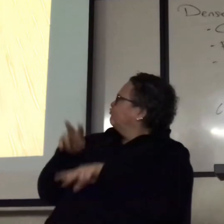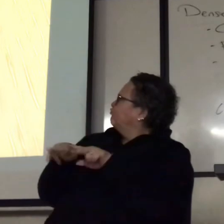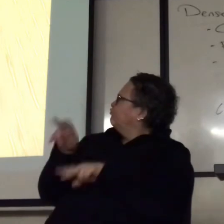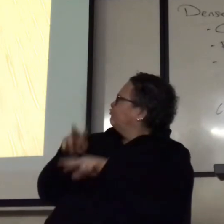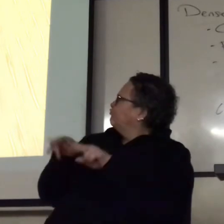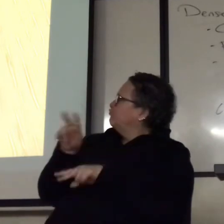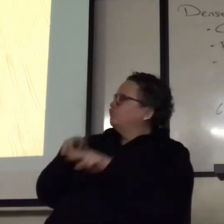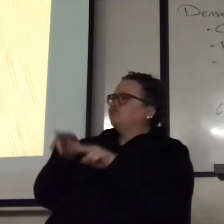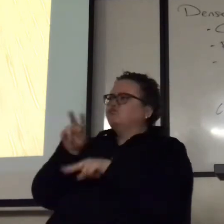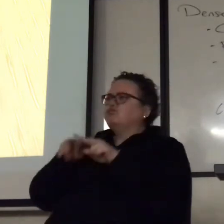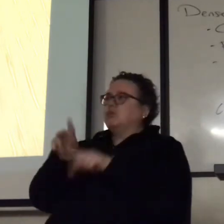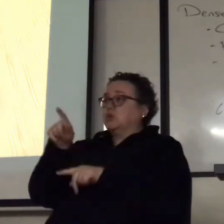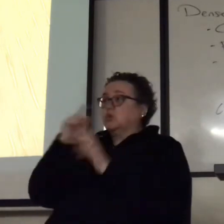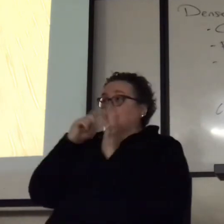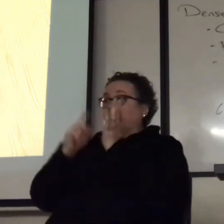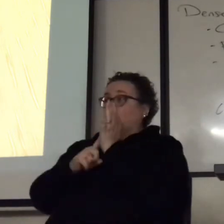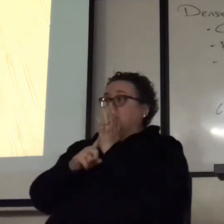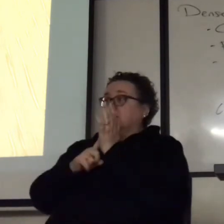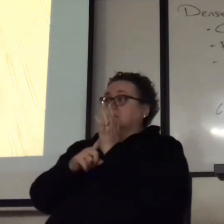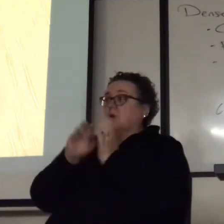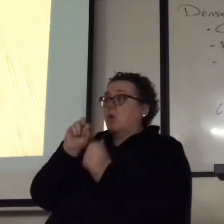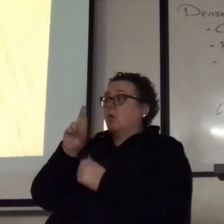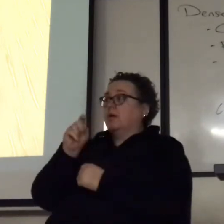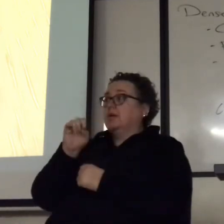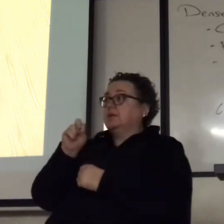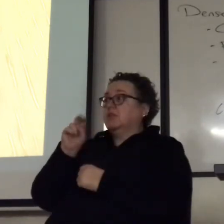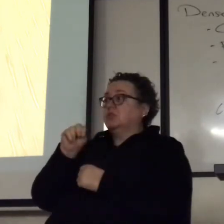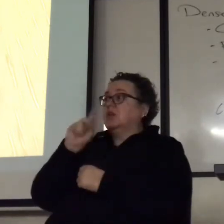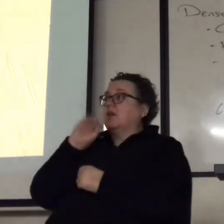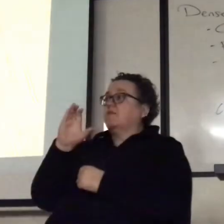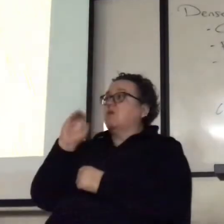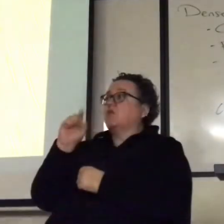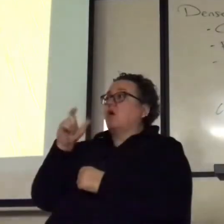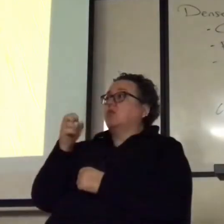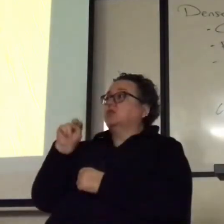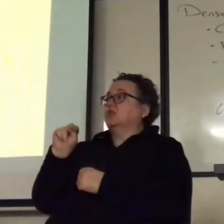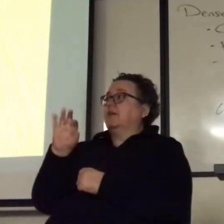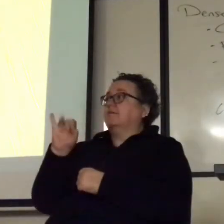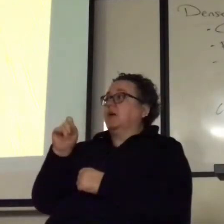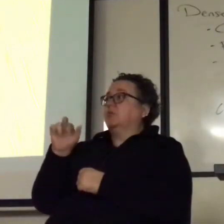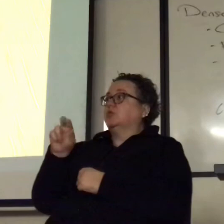can notice the orientation of the collagen fibers.